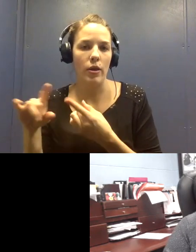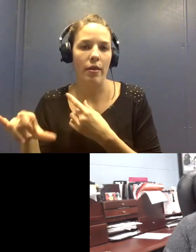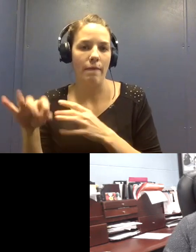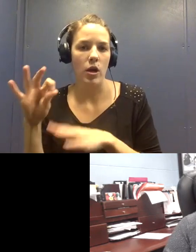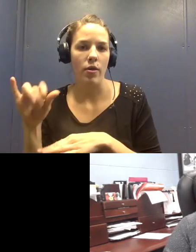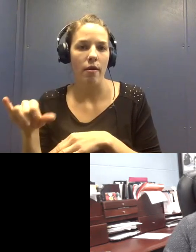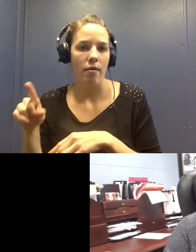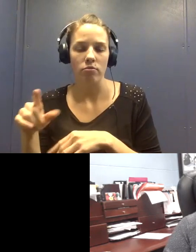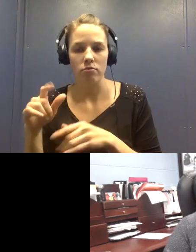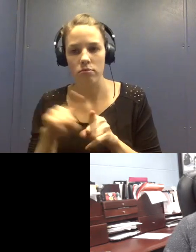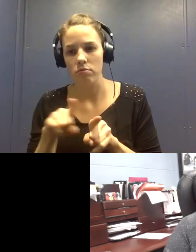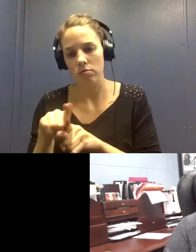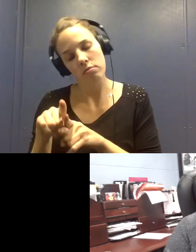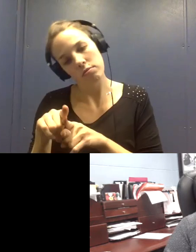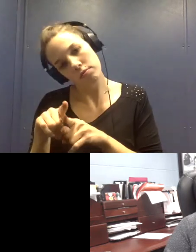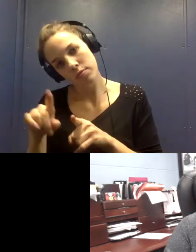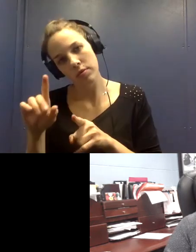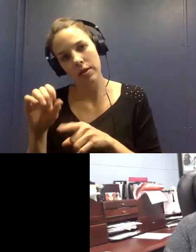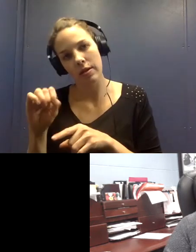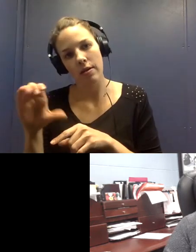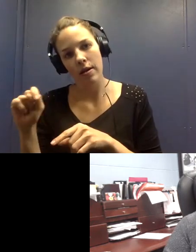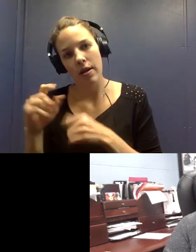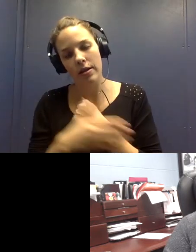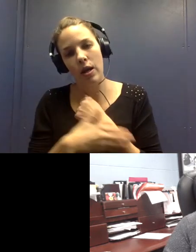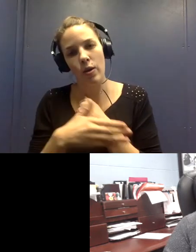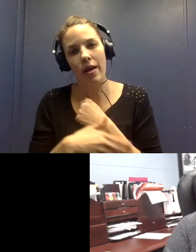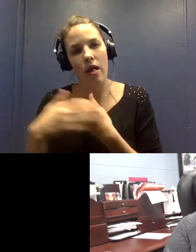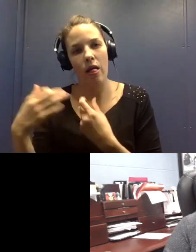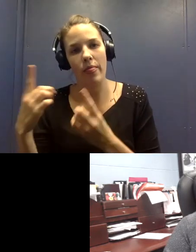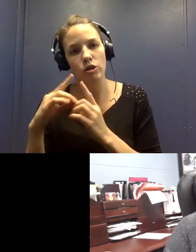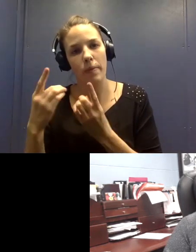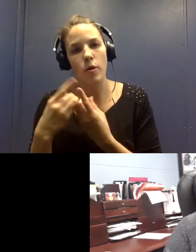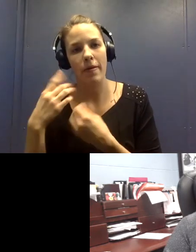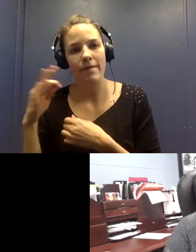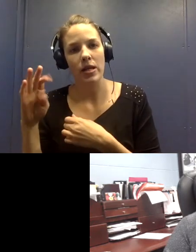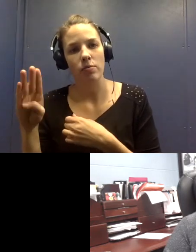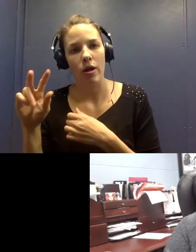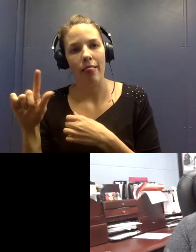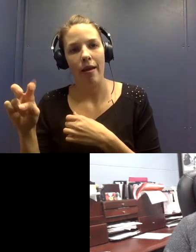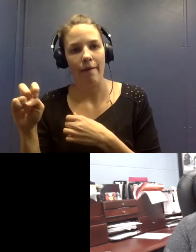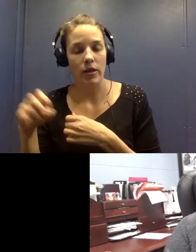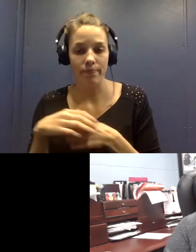there, as well as the Scott County Health Department's Facebook Live as we share from theirs as well.